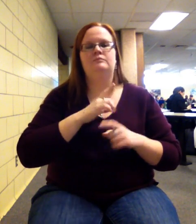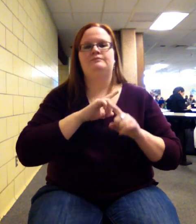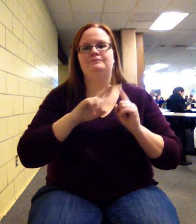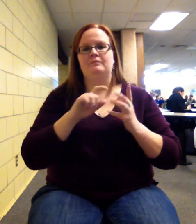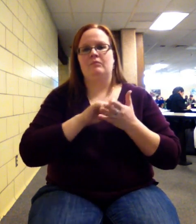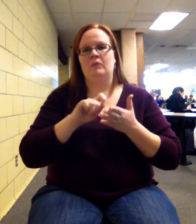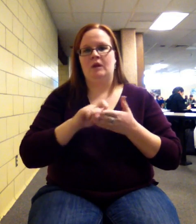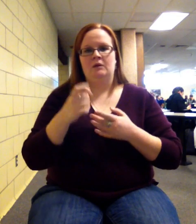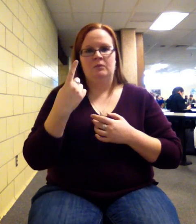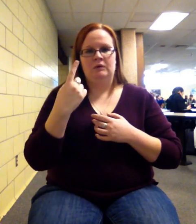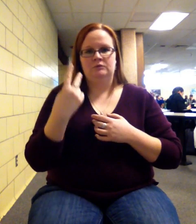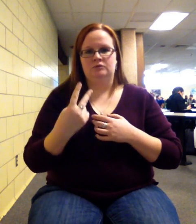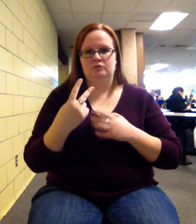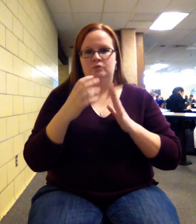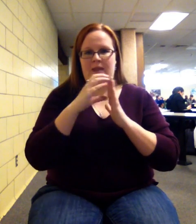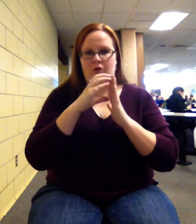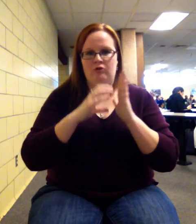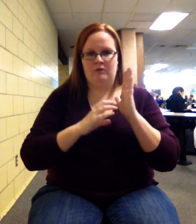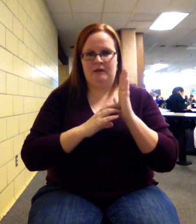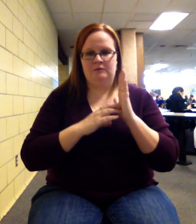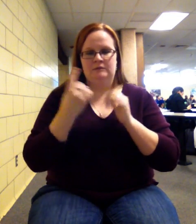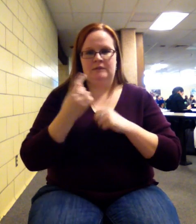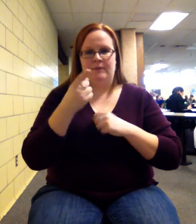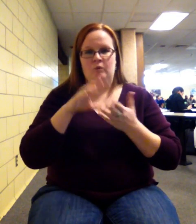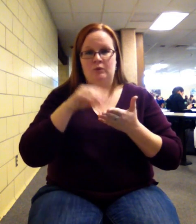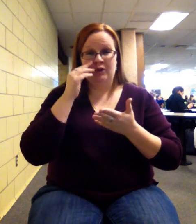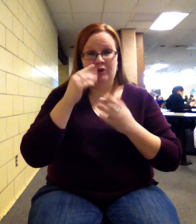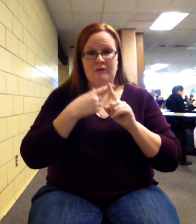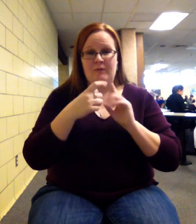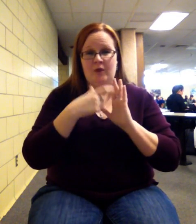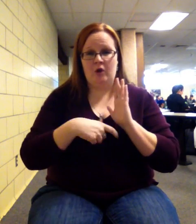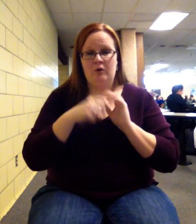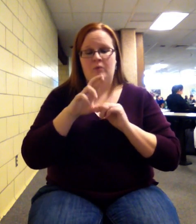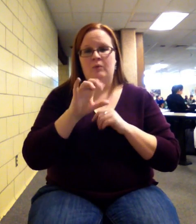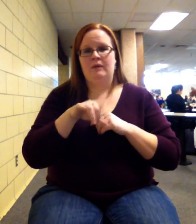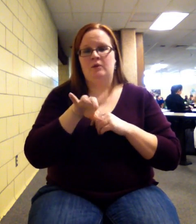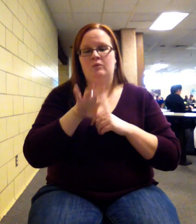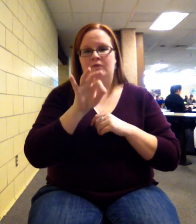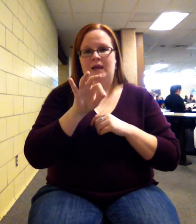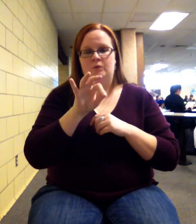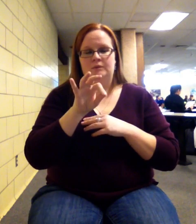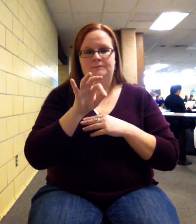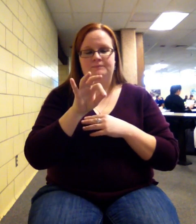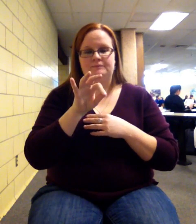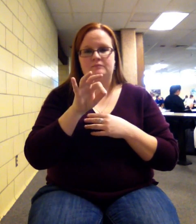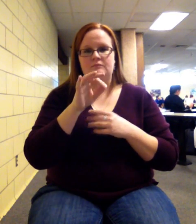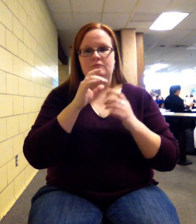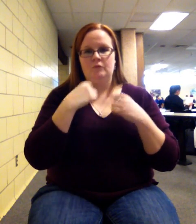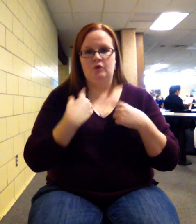or 2 paragraphs about something that you learned in the article or that you found in the interview that you